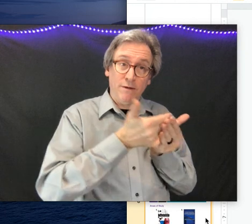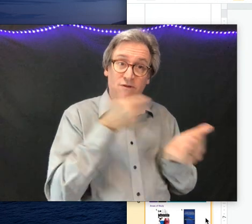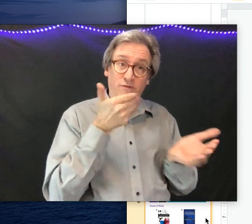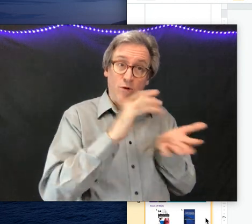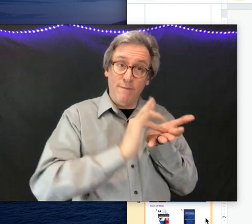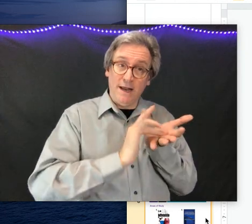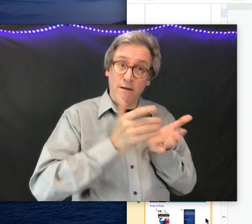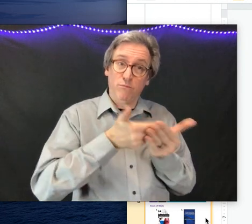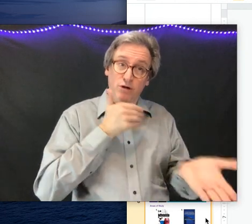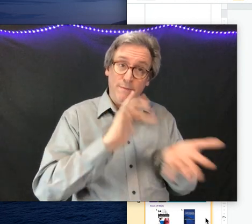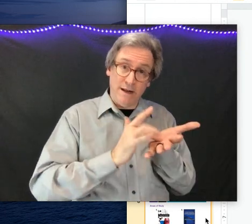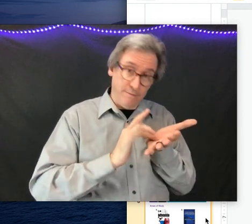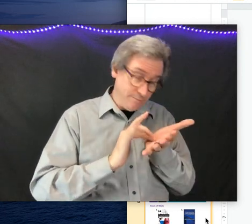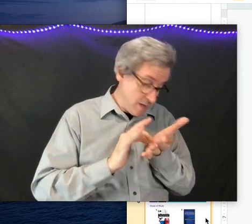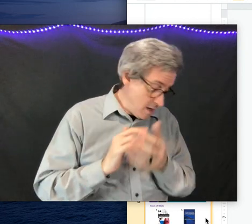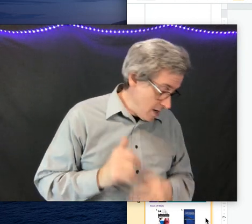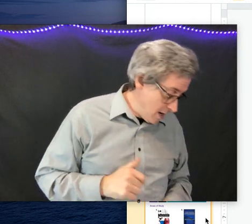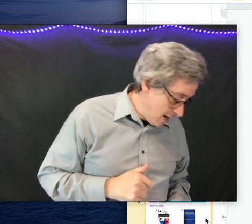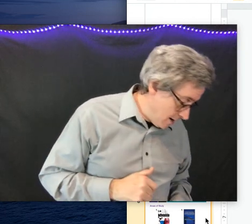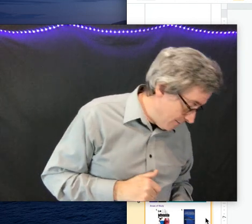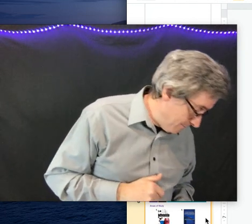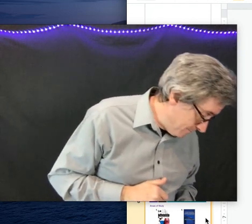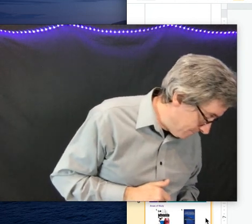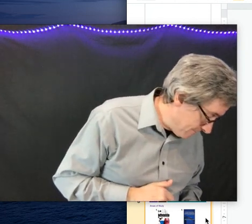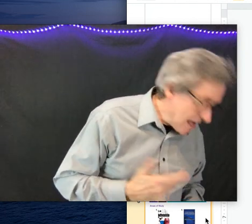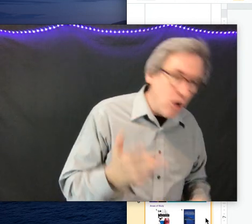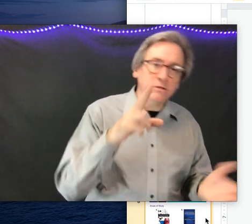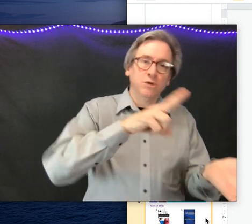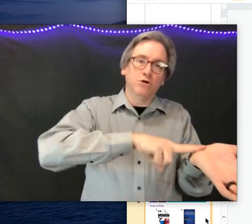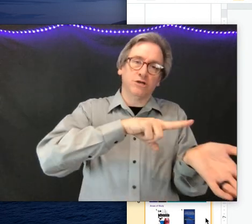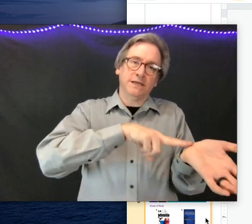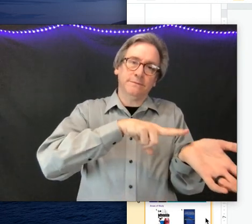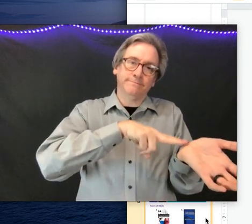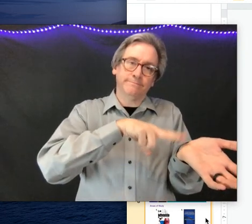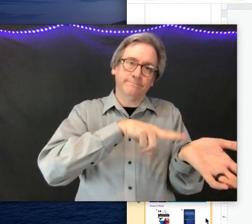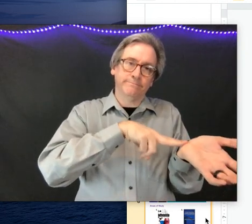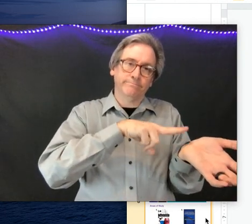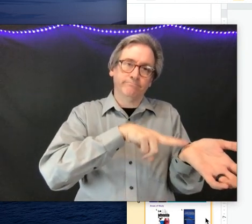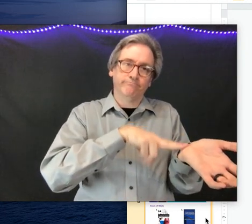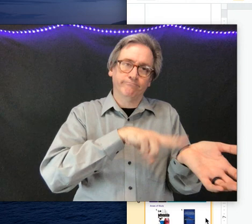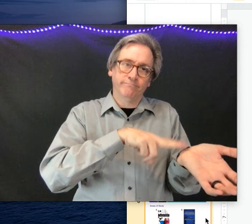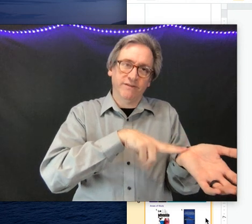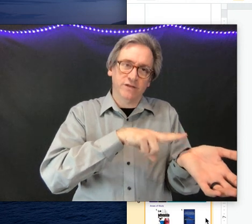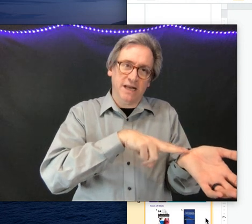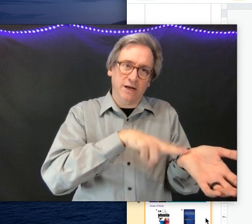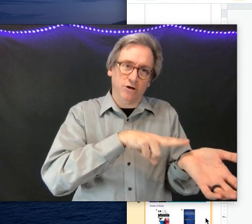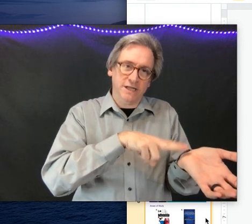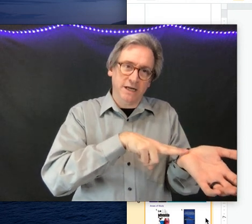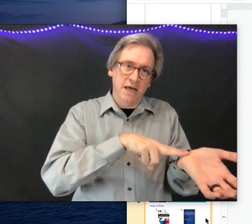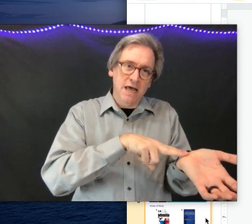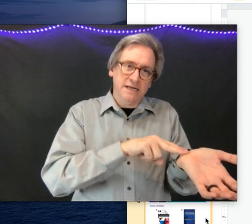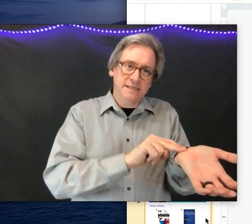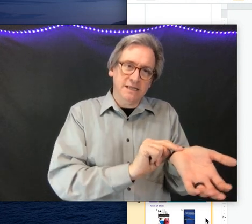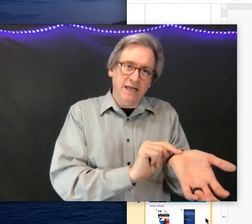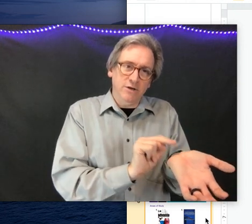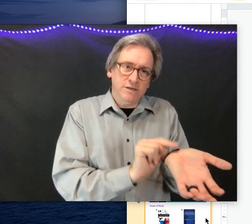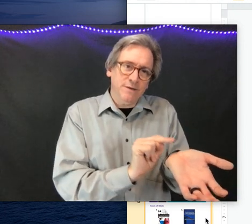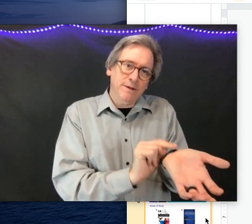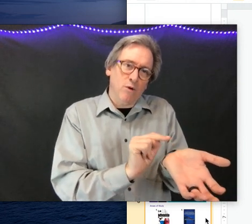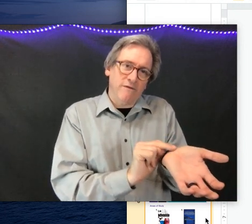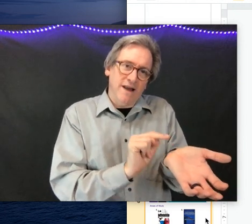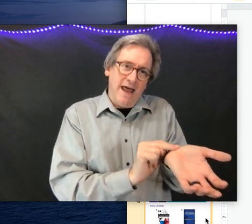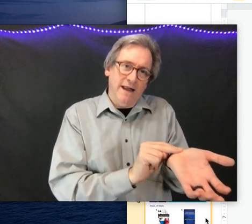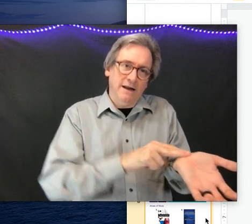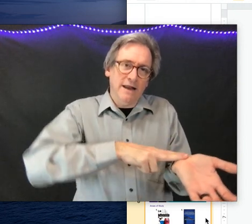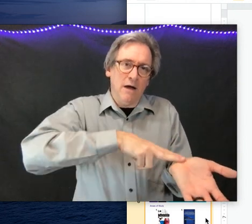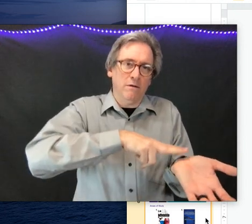Pre-med, right? Before med, pre-med. Um, Also, nursing. If you're studying nursing, it used to be